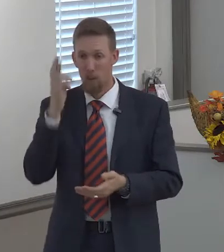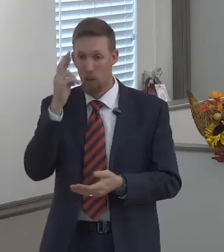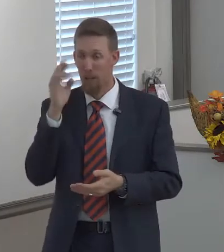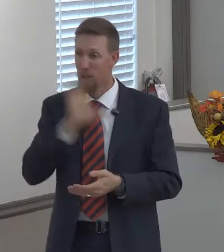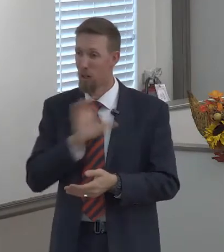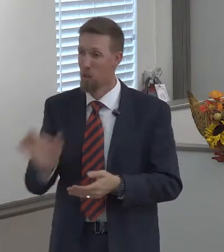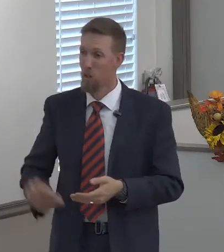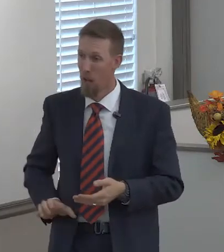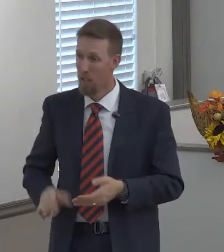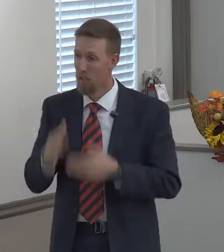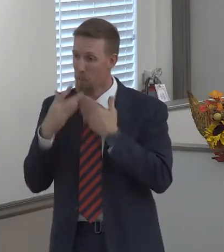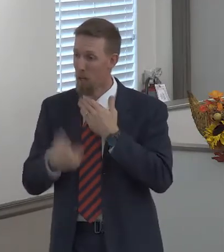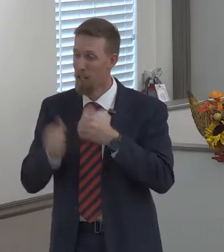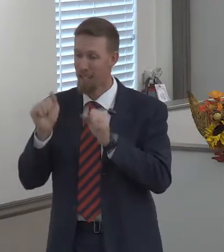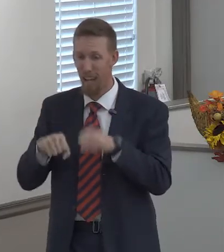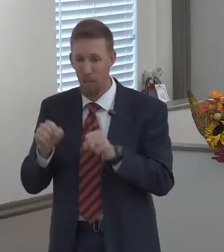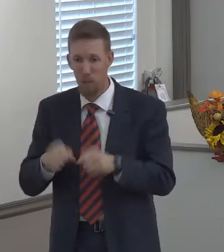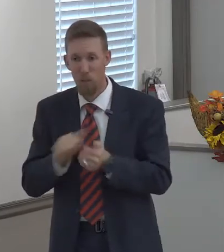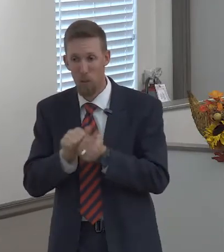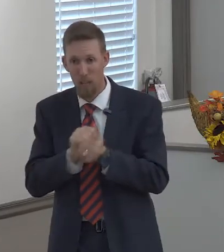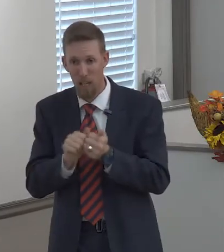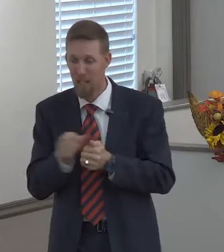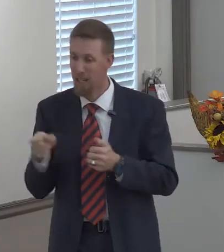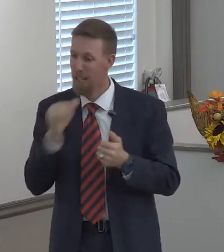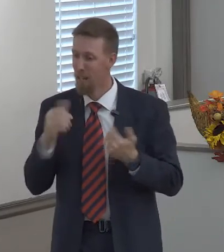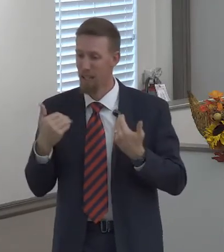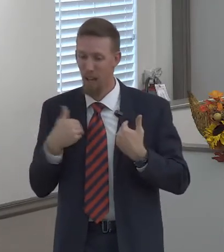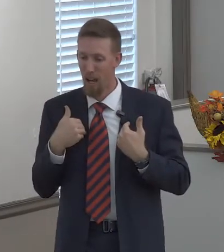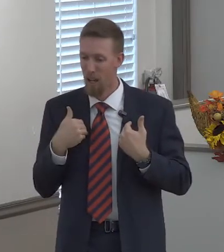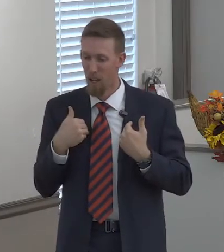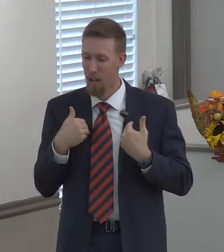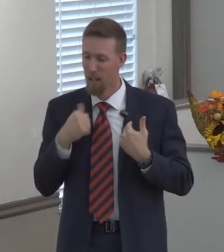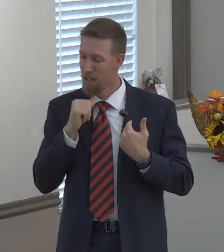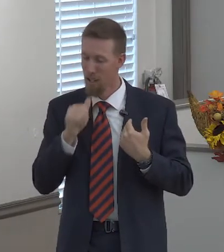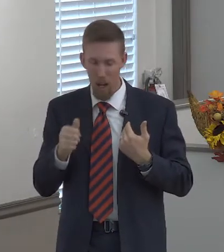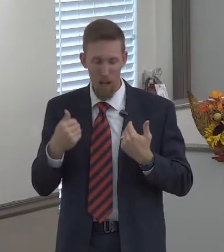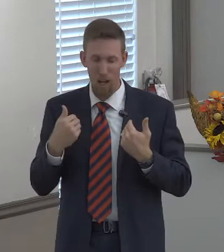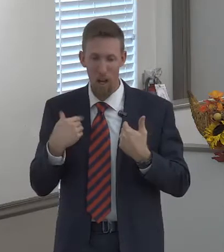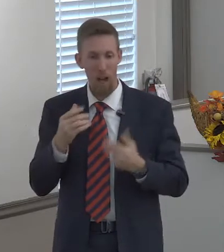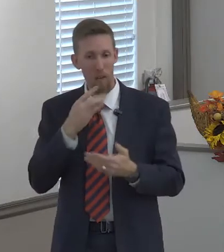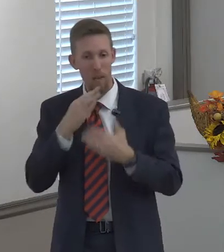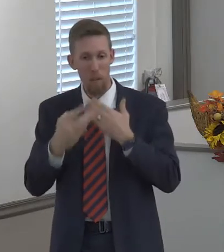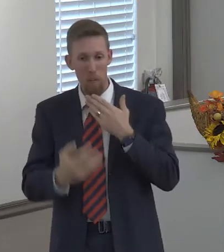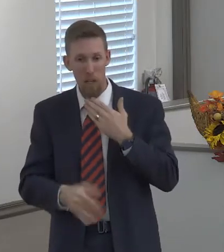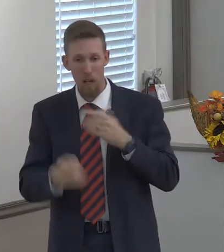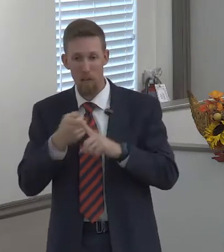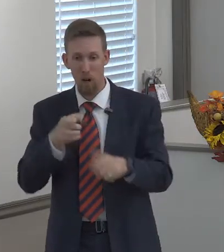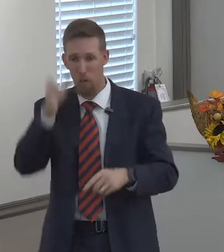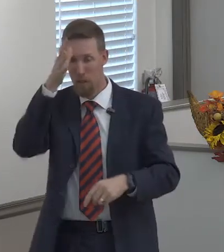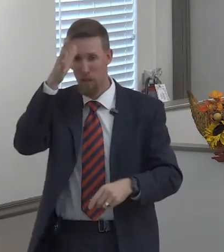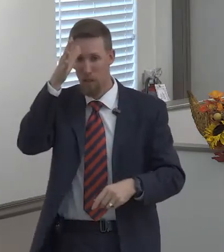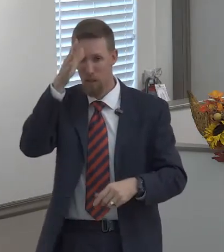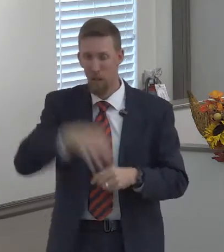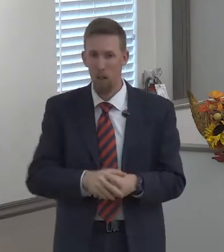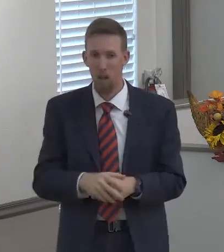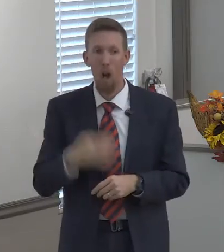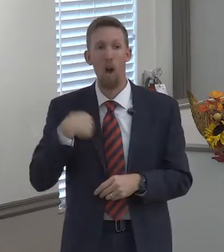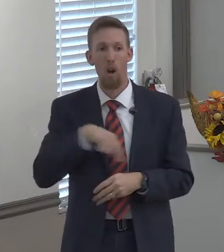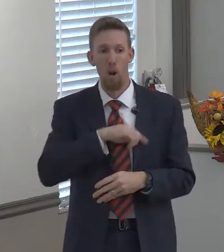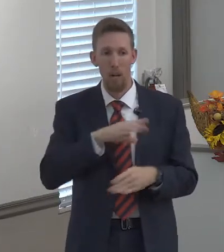lost. You know, listen, we were born lost. We were not born in tune with God.